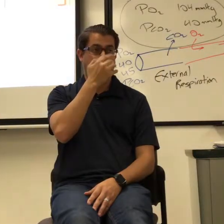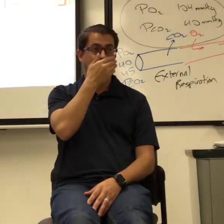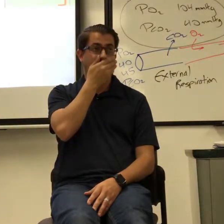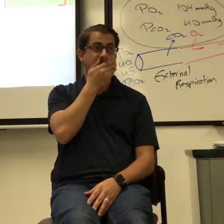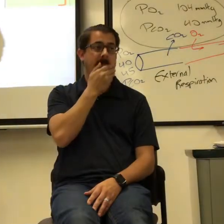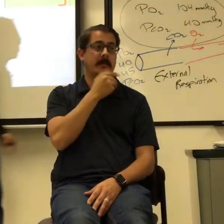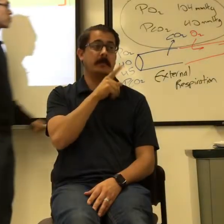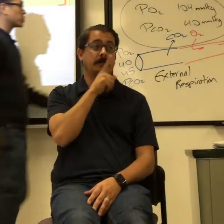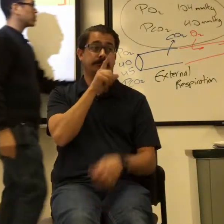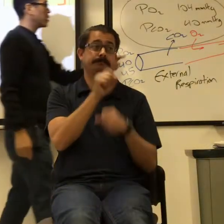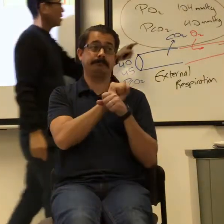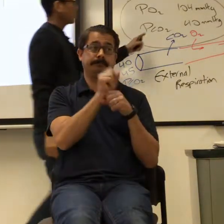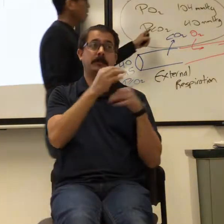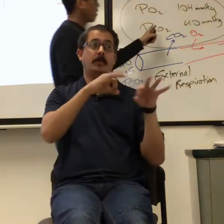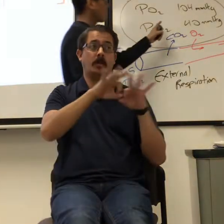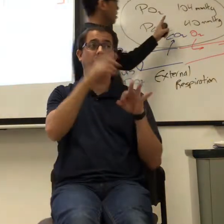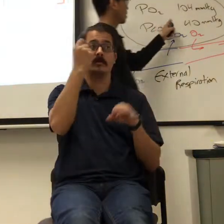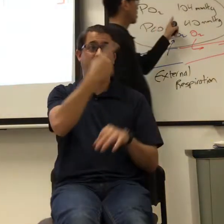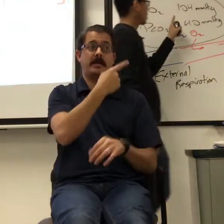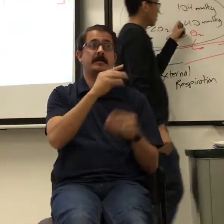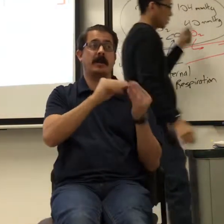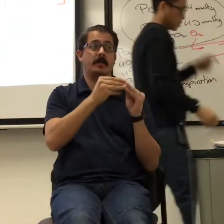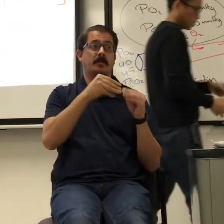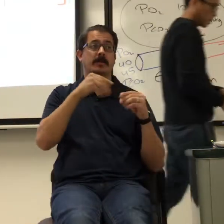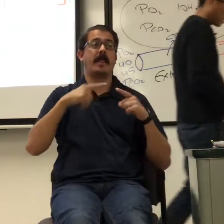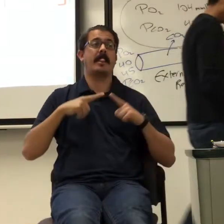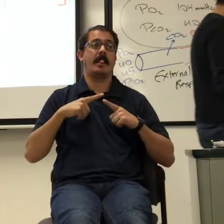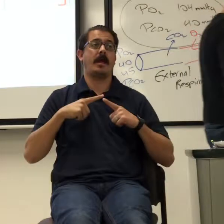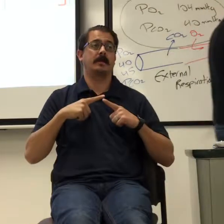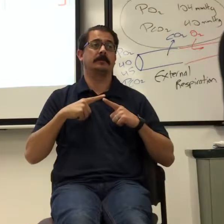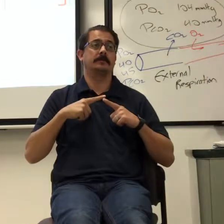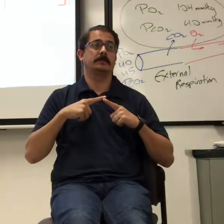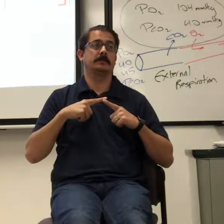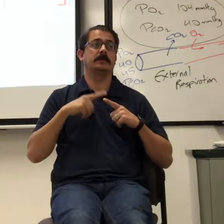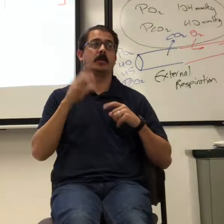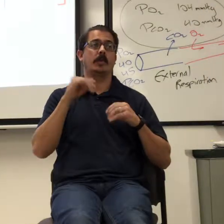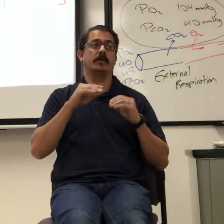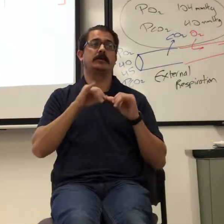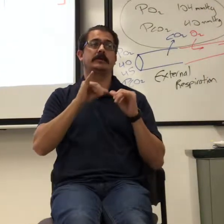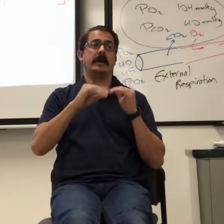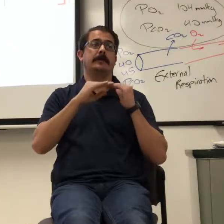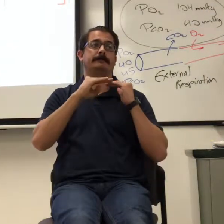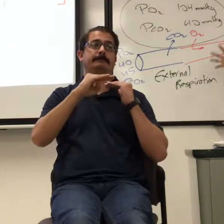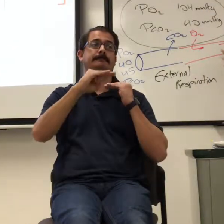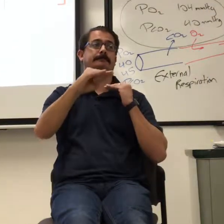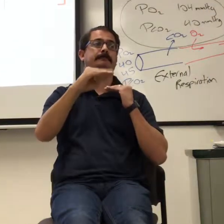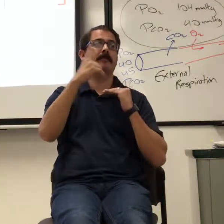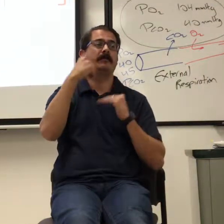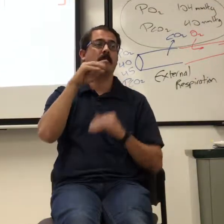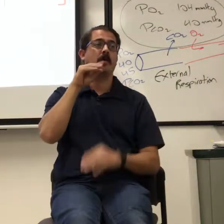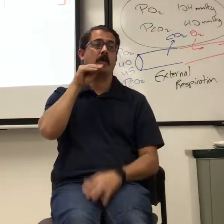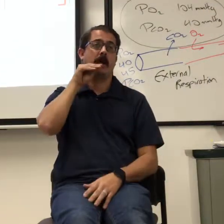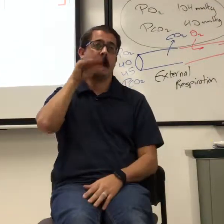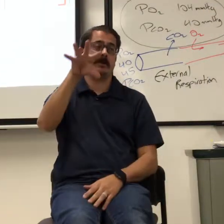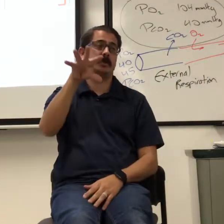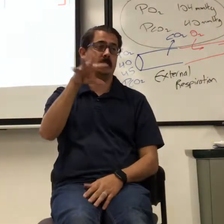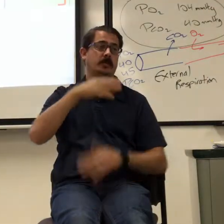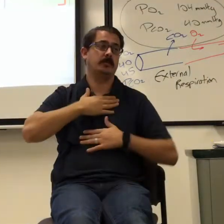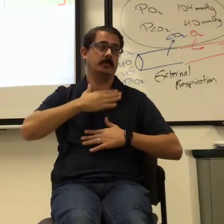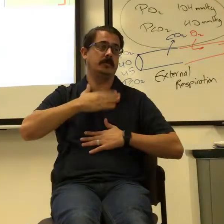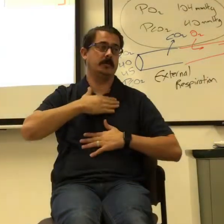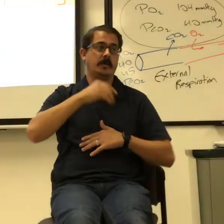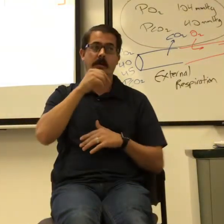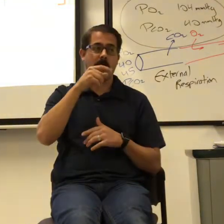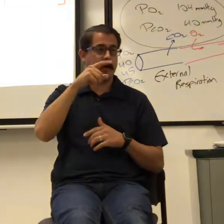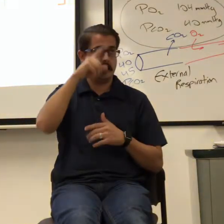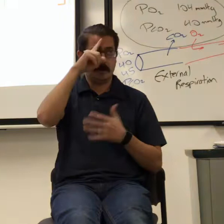you understand that these numbers in the lung stay steady for the external respiration. Not to be confused